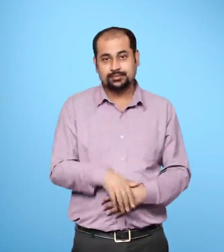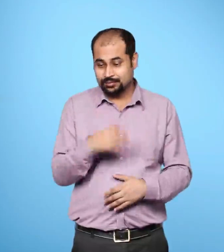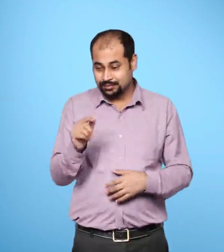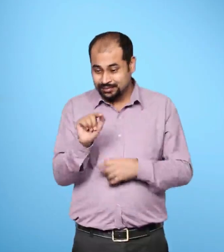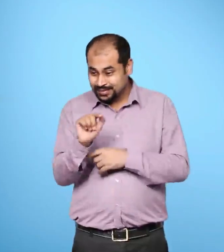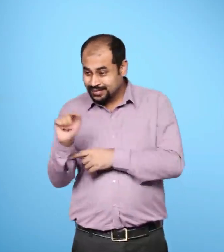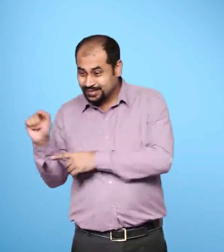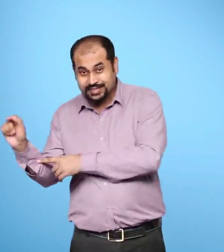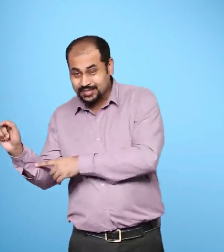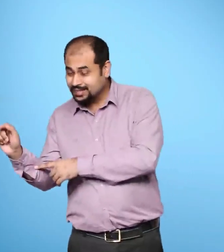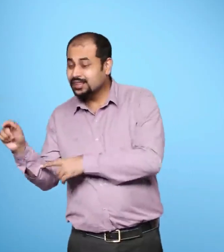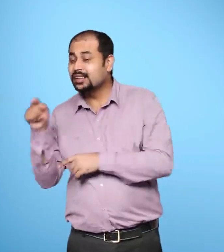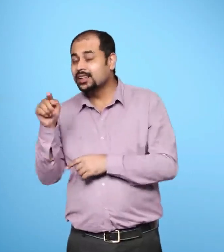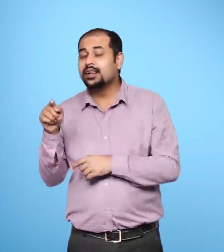and empty space for answer.